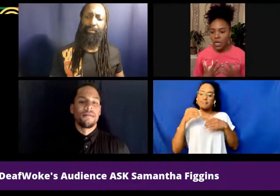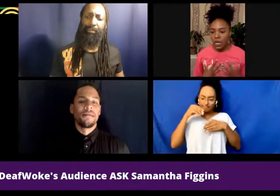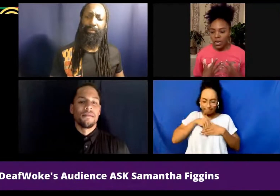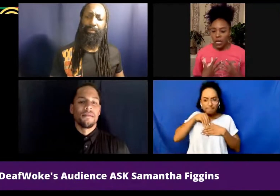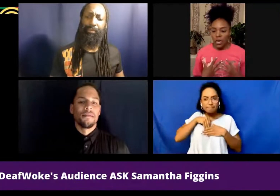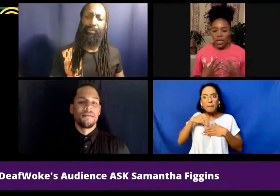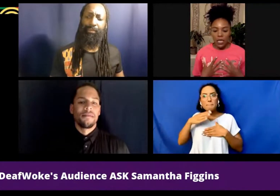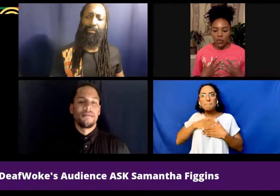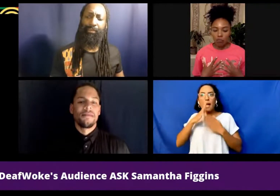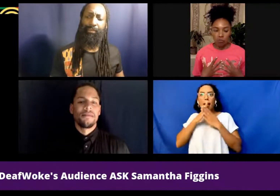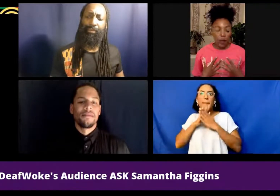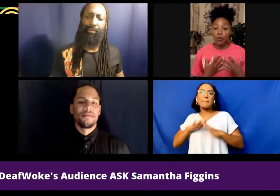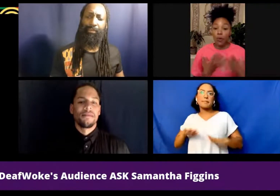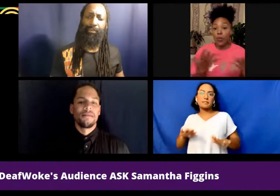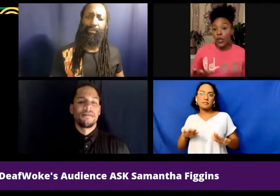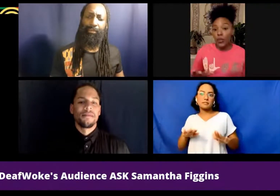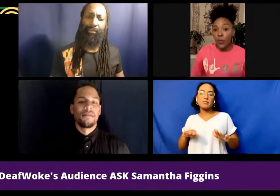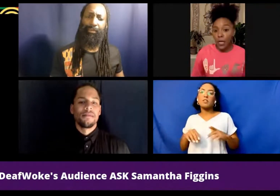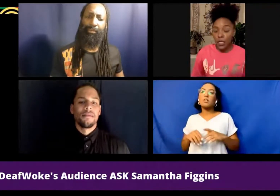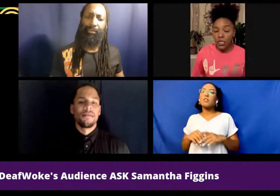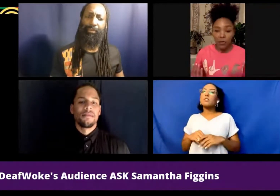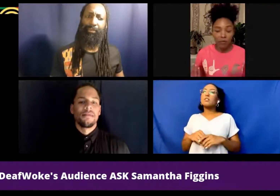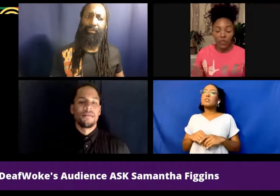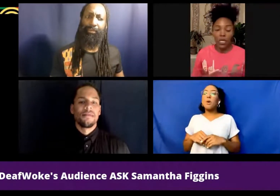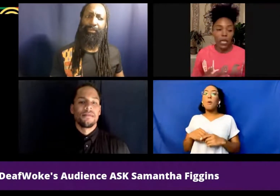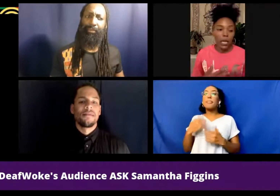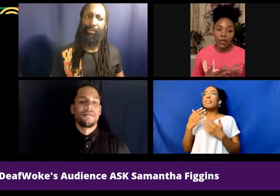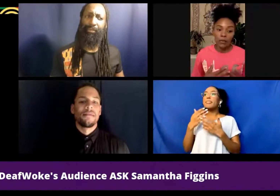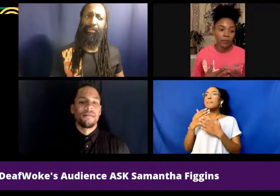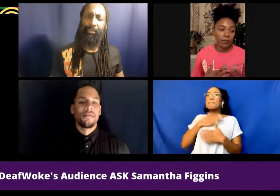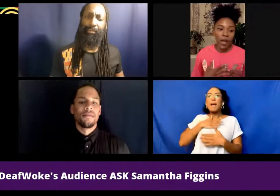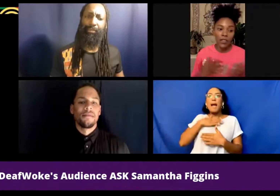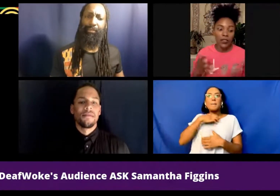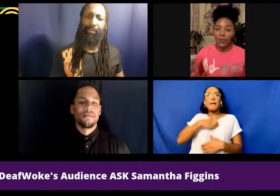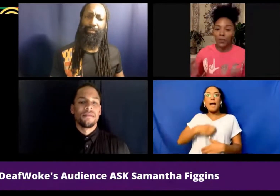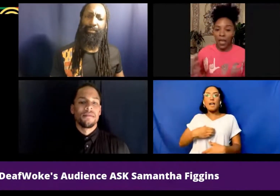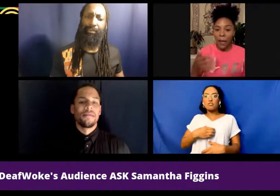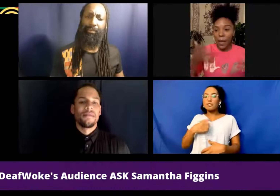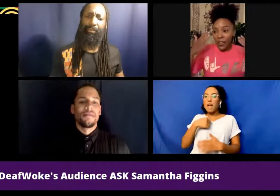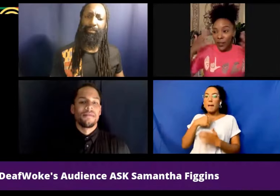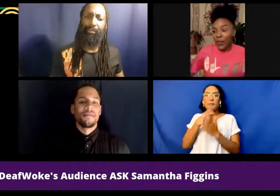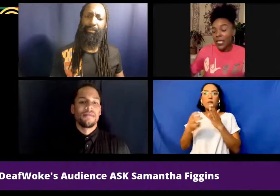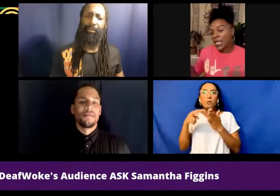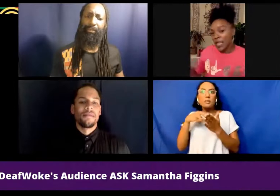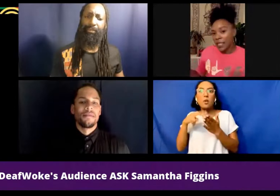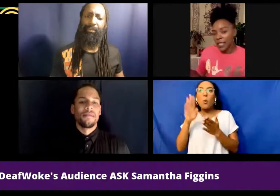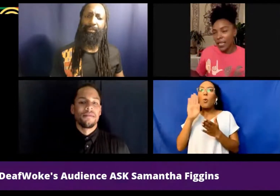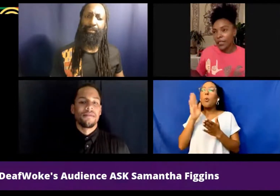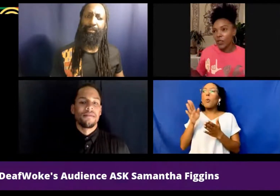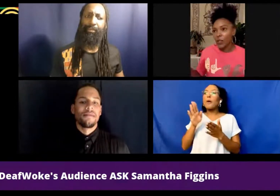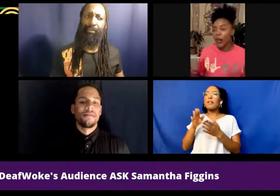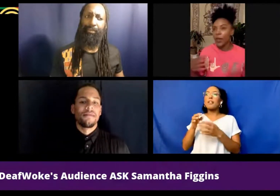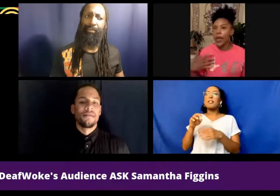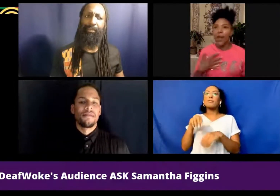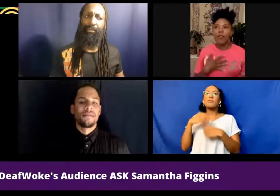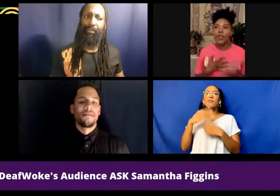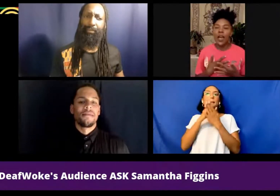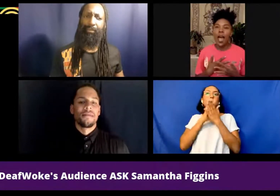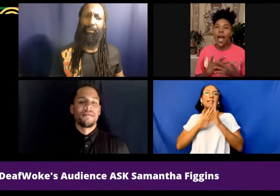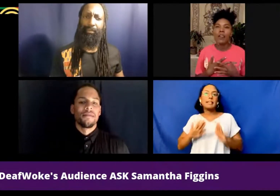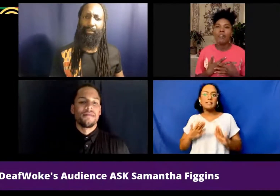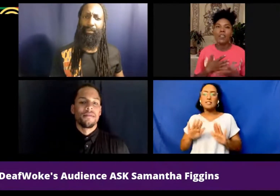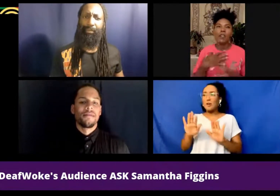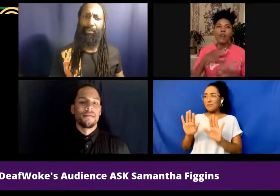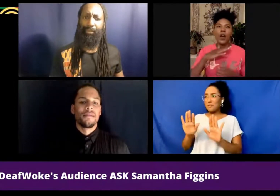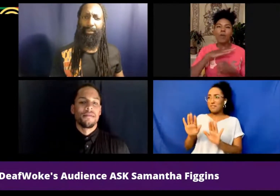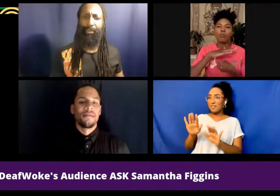do, is what will bring you peace. Just really like minding your business in that sense. You know what I mean? I don't think